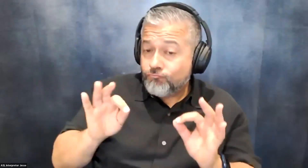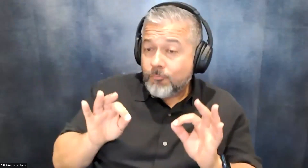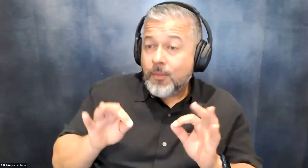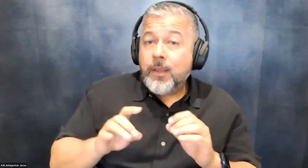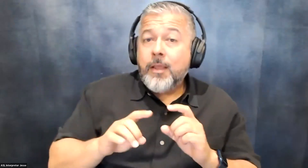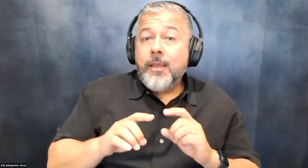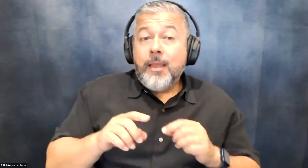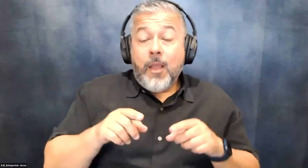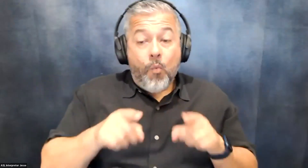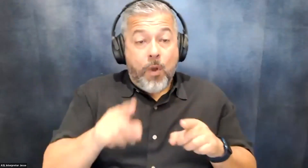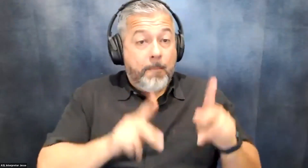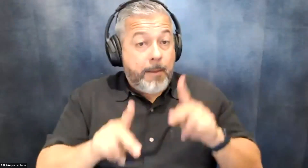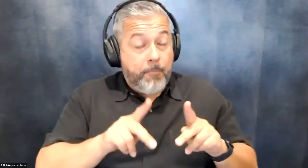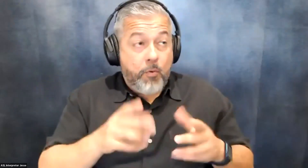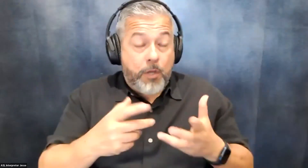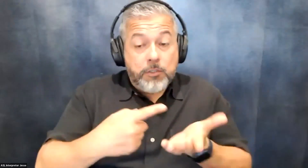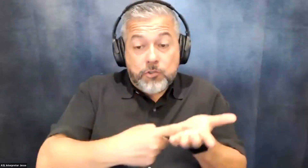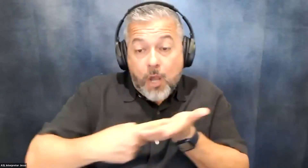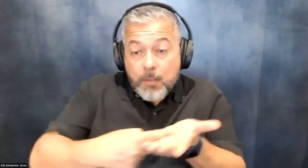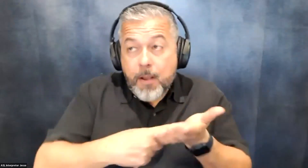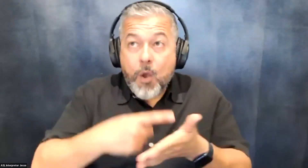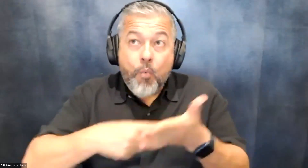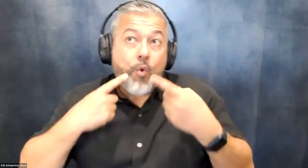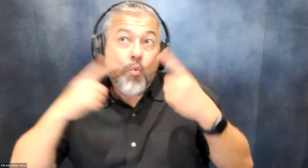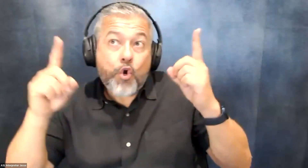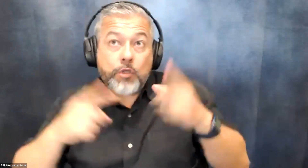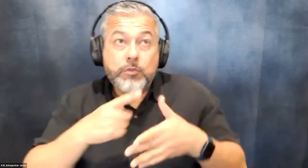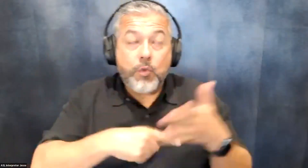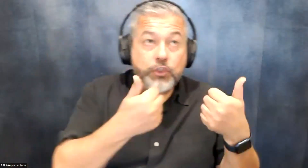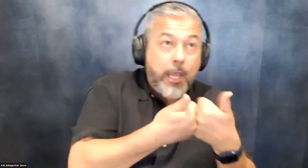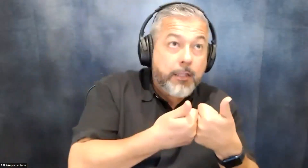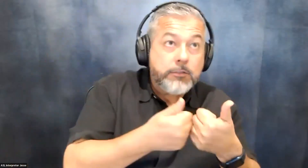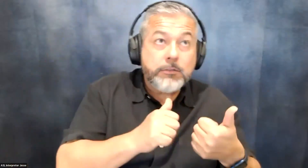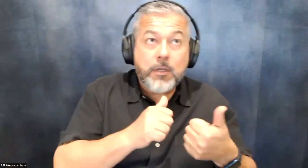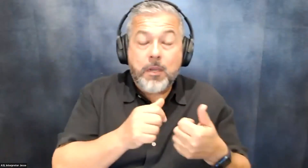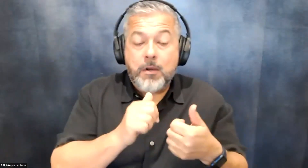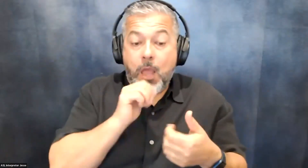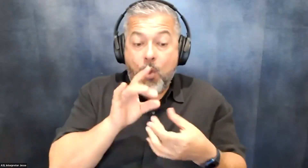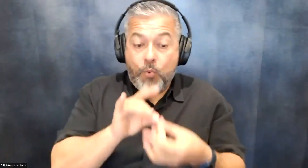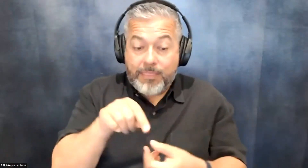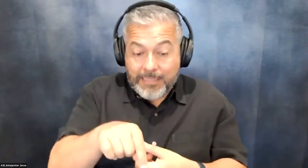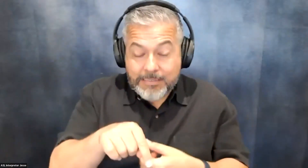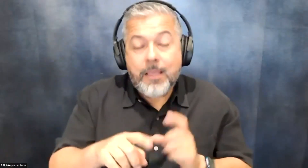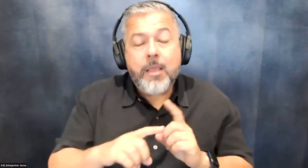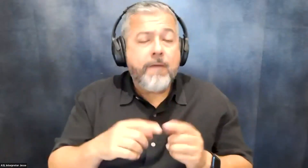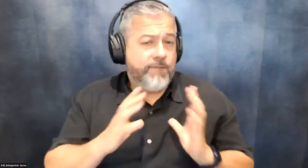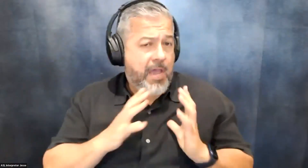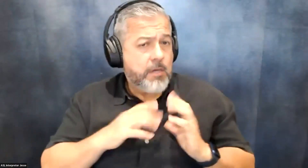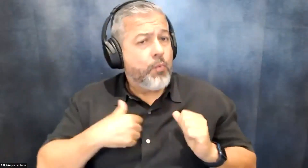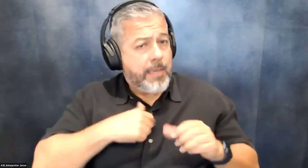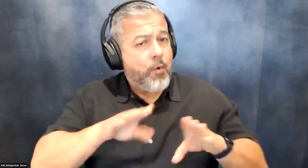too, if folks want to talk about like what's working for them and not as it relates to doing this, we can have that discussion in here, or